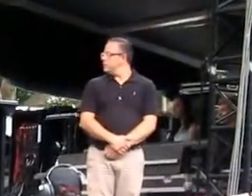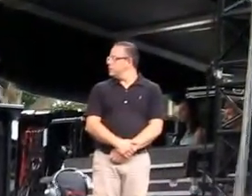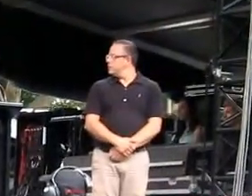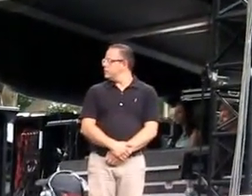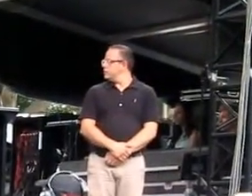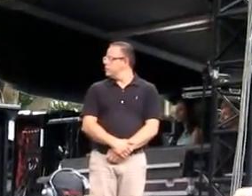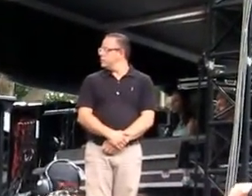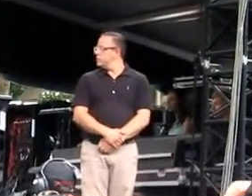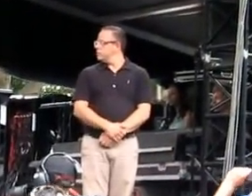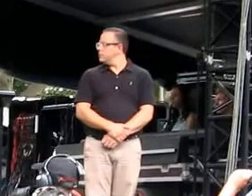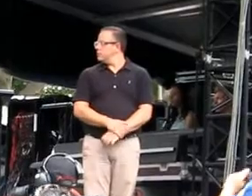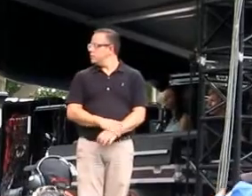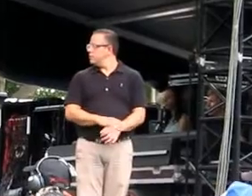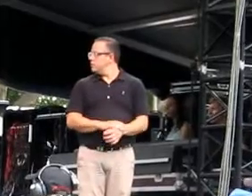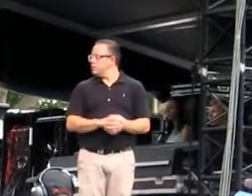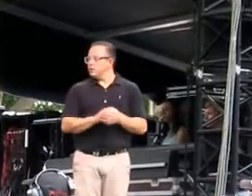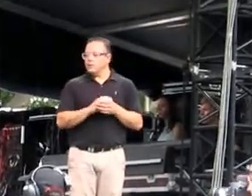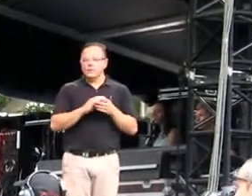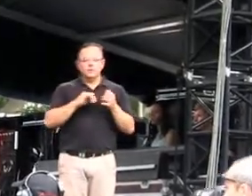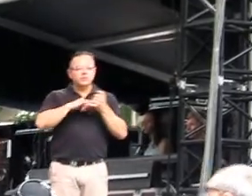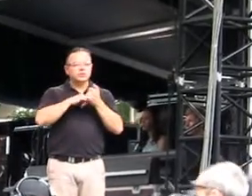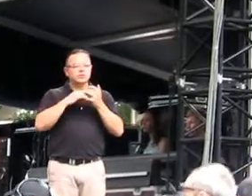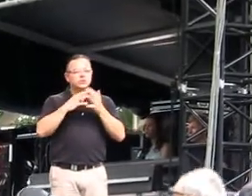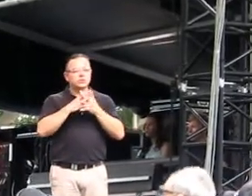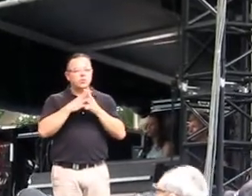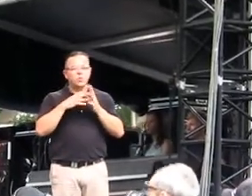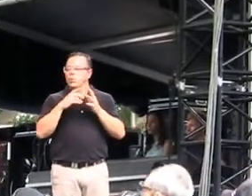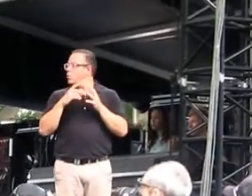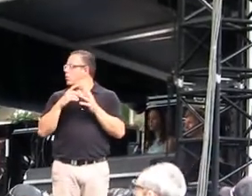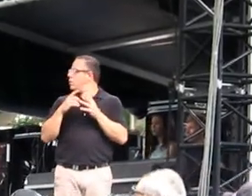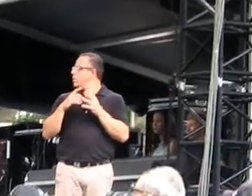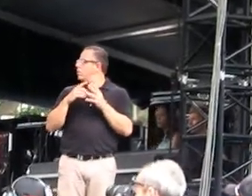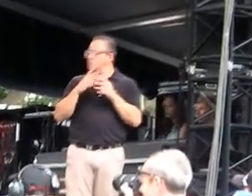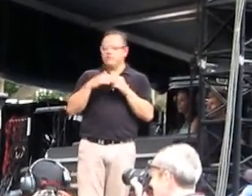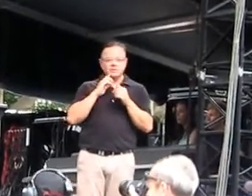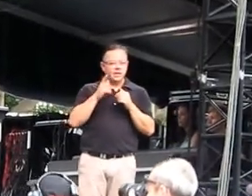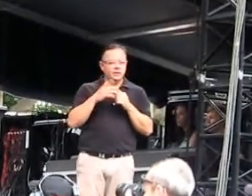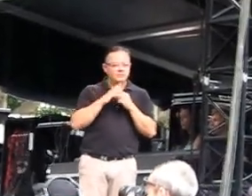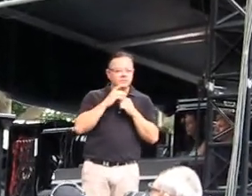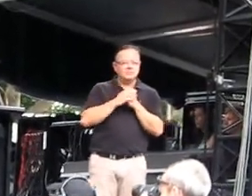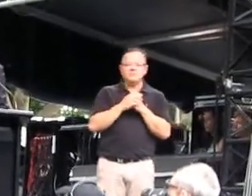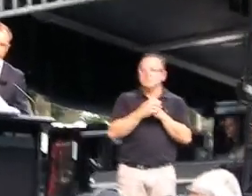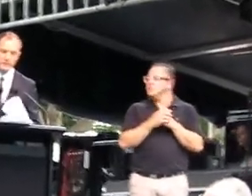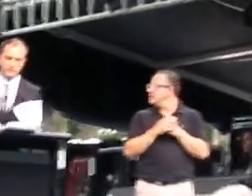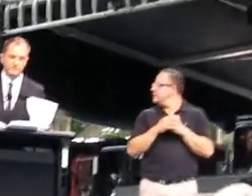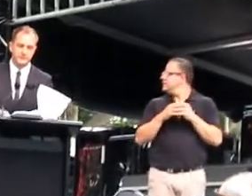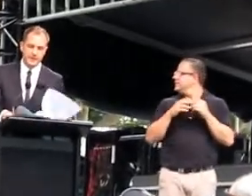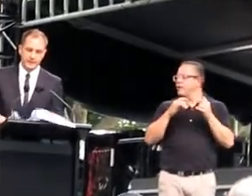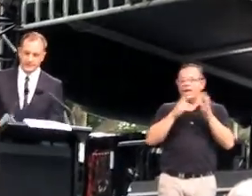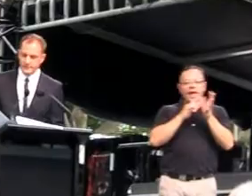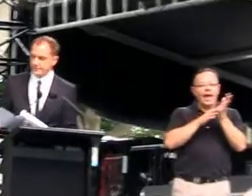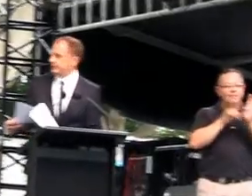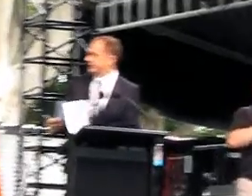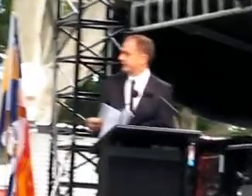Corinne Schwartz, Yves Francis Jocelyn, and their daughter Inoue Rosie Amy Jocelyn.